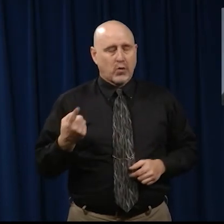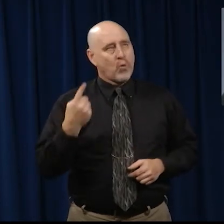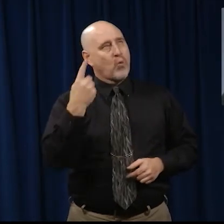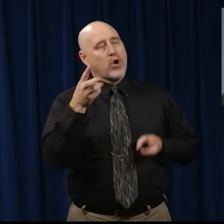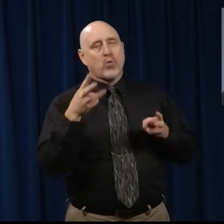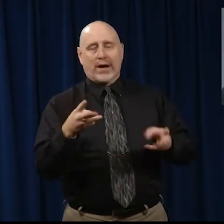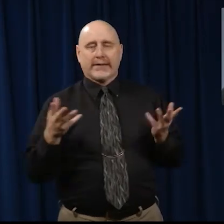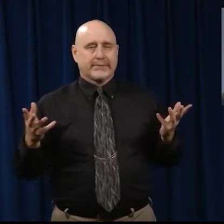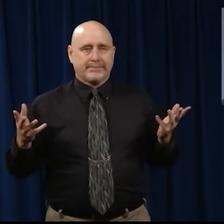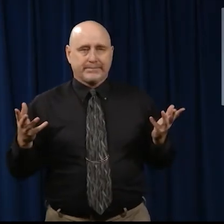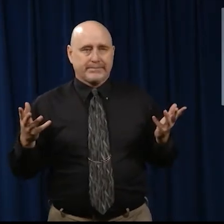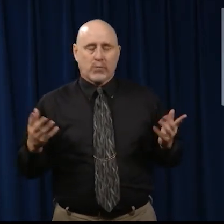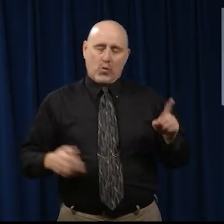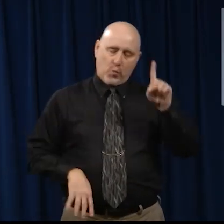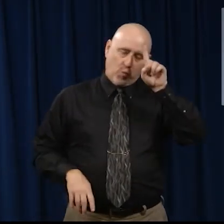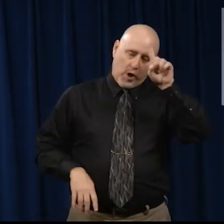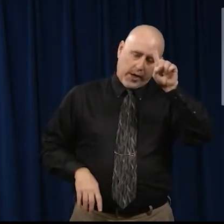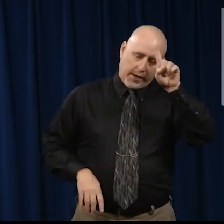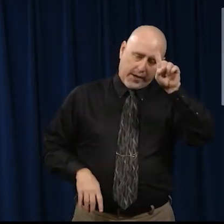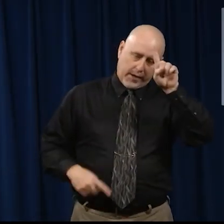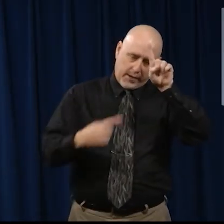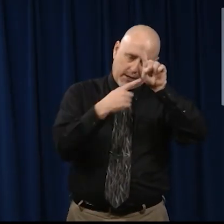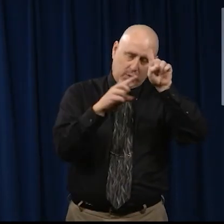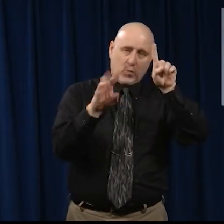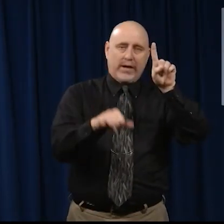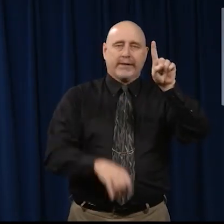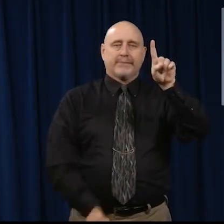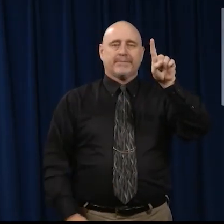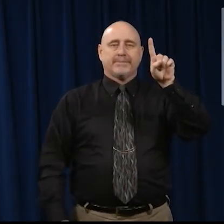married. And there's only one way to do that. One way to do that.